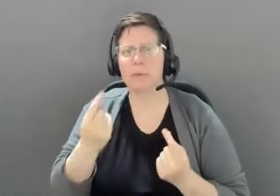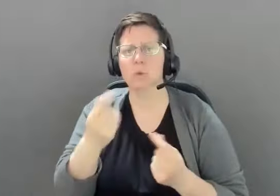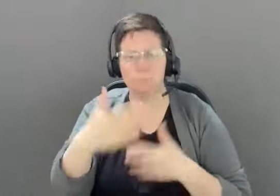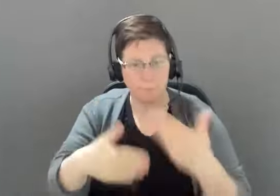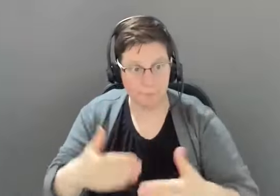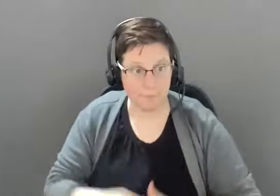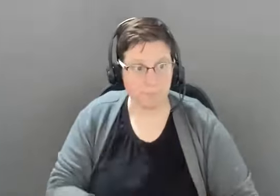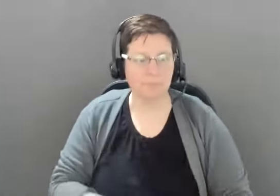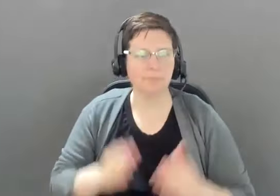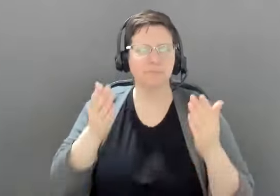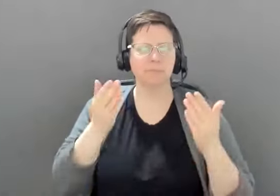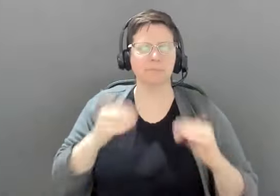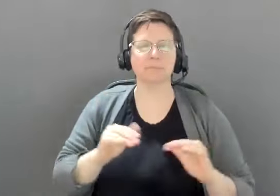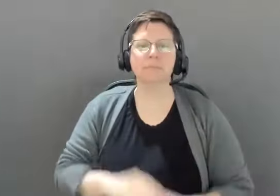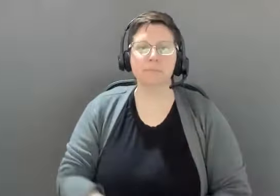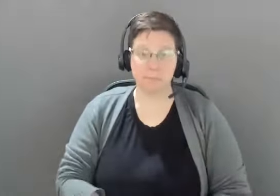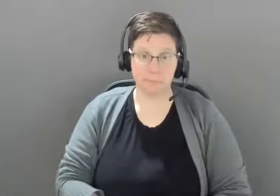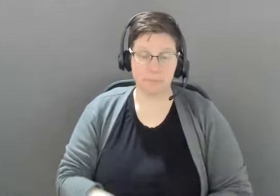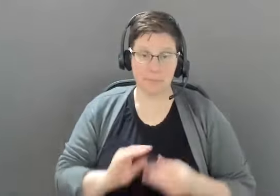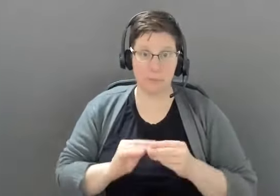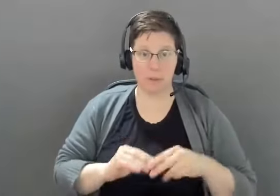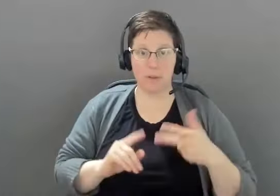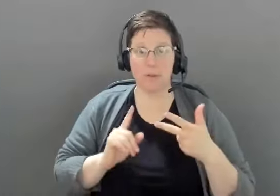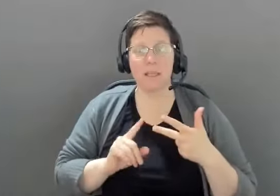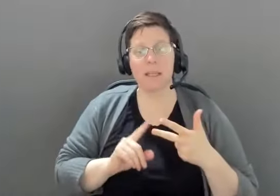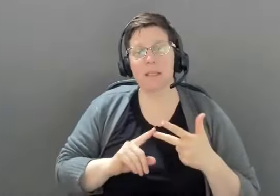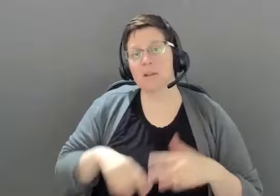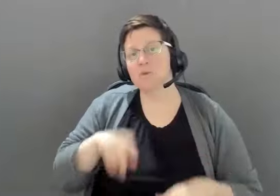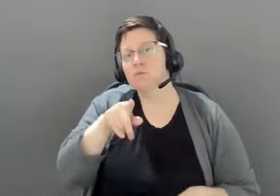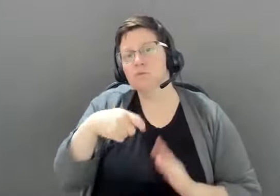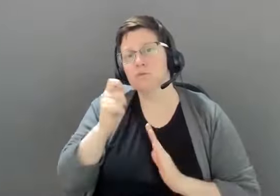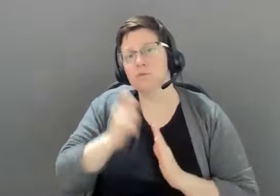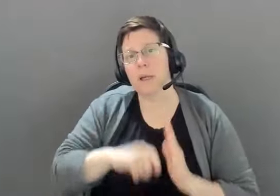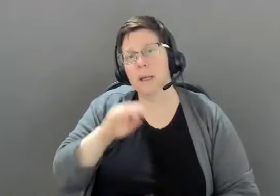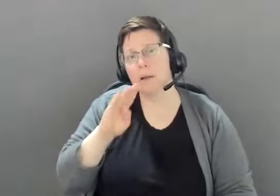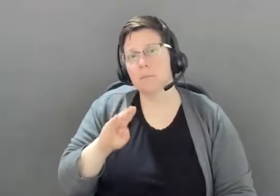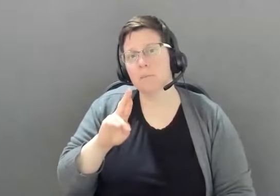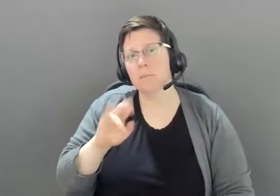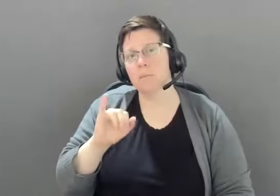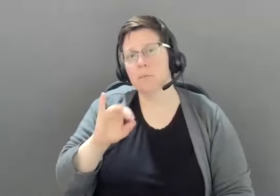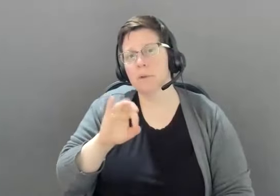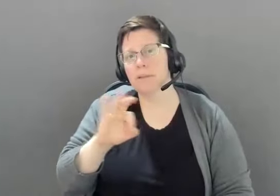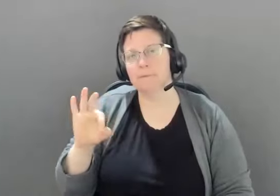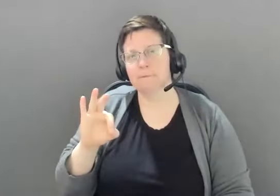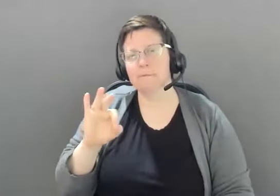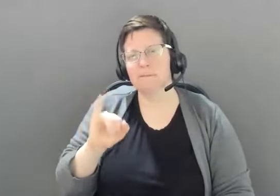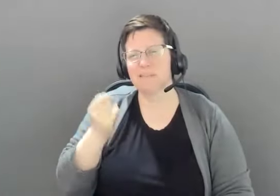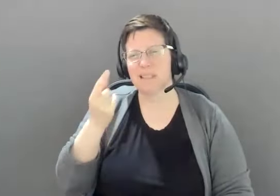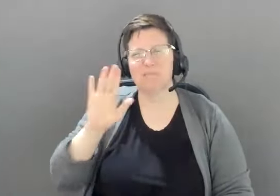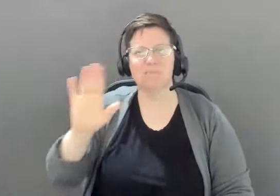is to sit down and write a briefing note. It is the language of Ottawa and